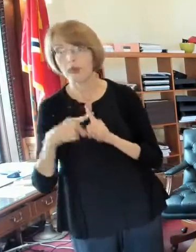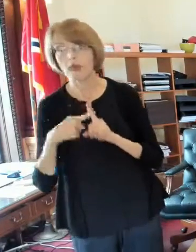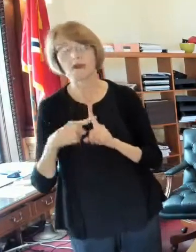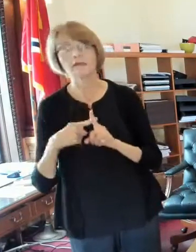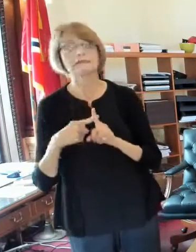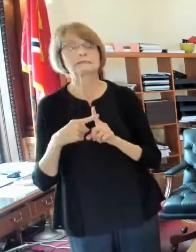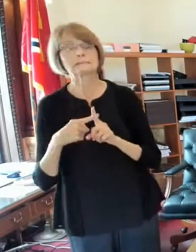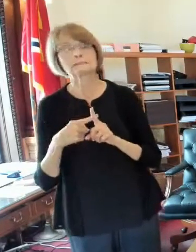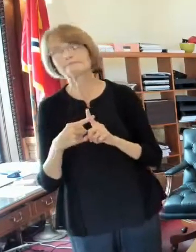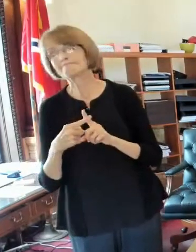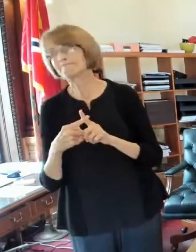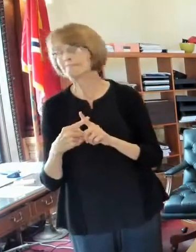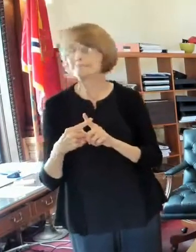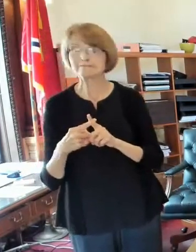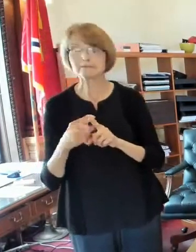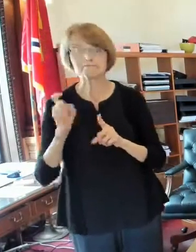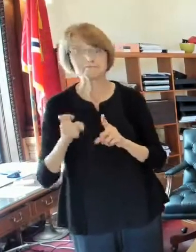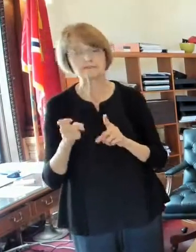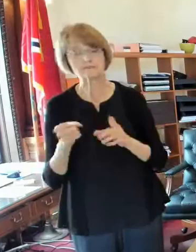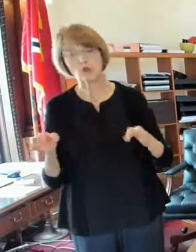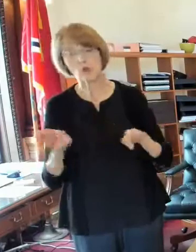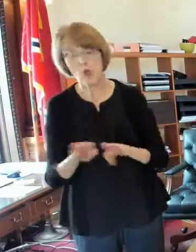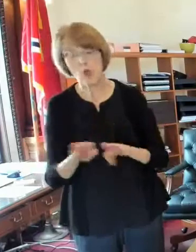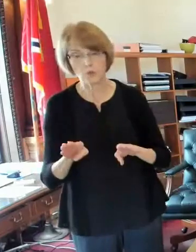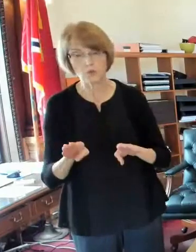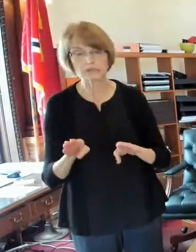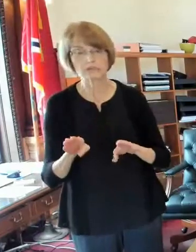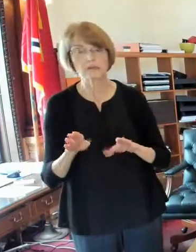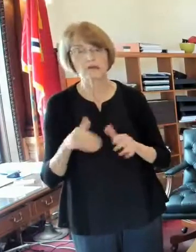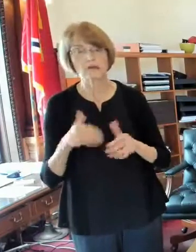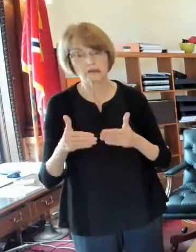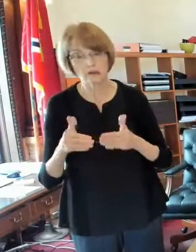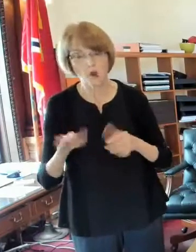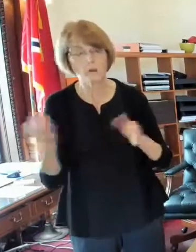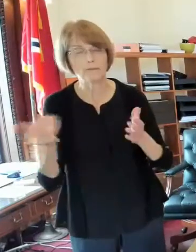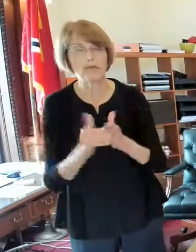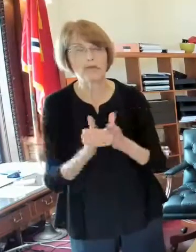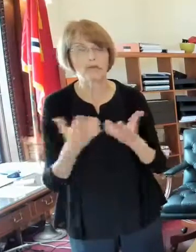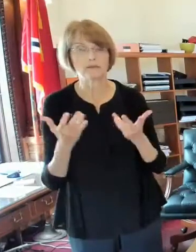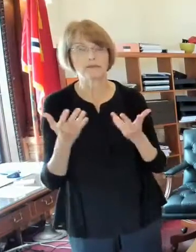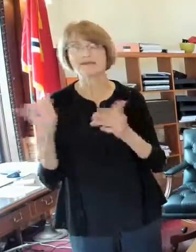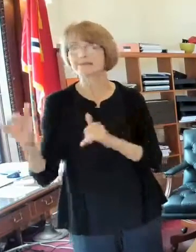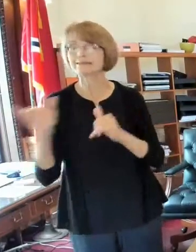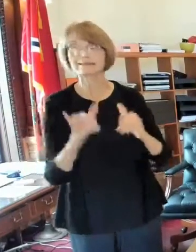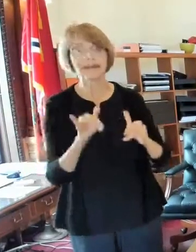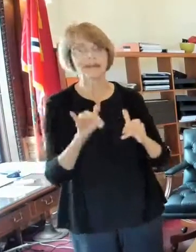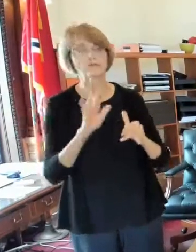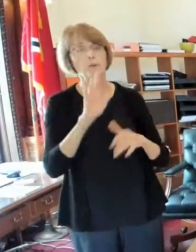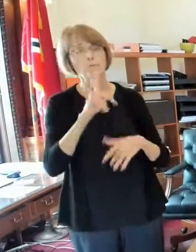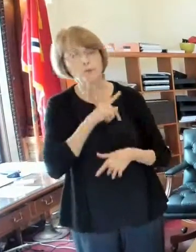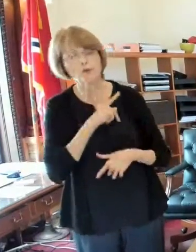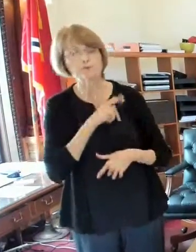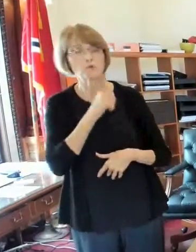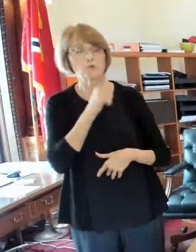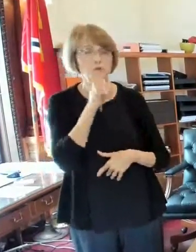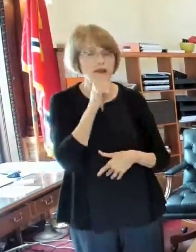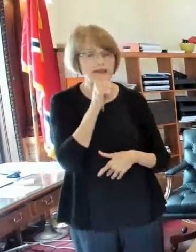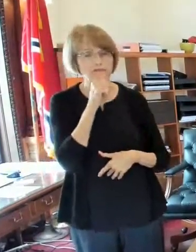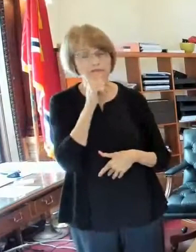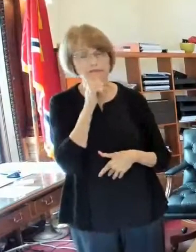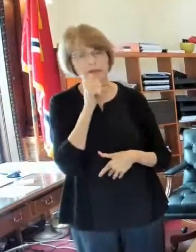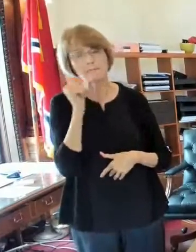while, and then they're able to reopen. So the same thing goes for your your own parties, your backyard gatherings,